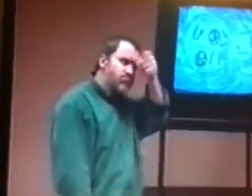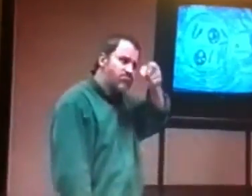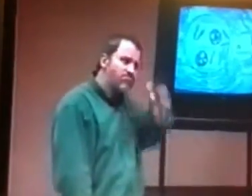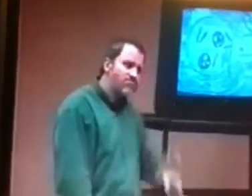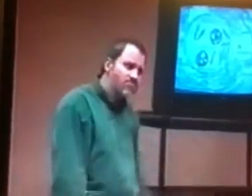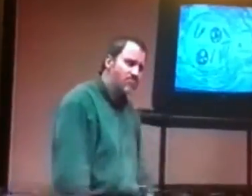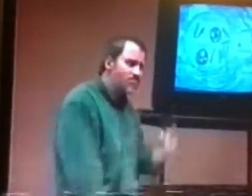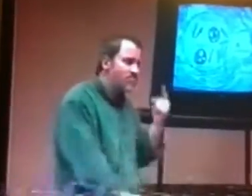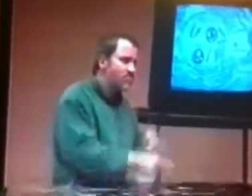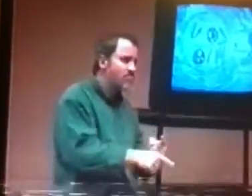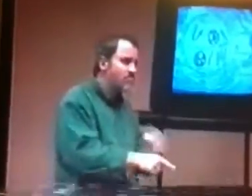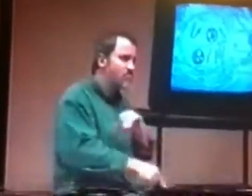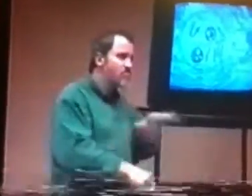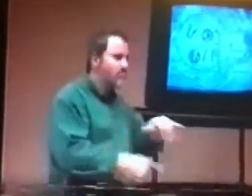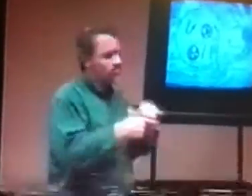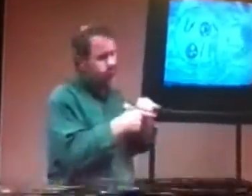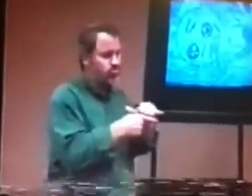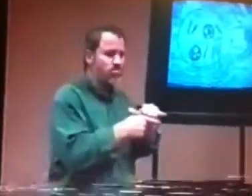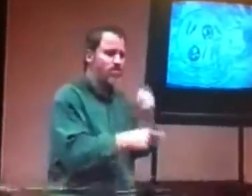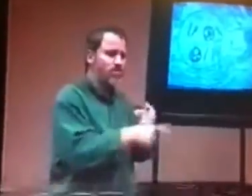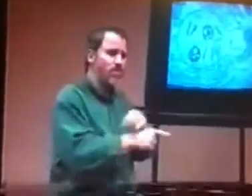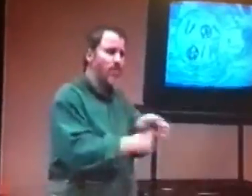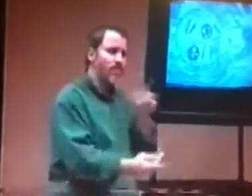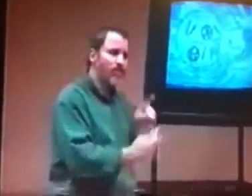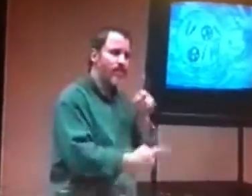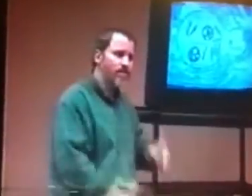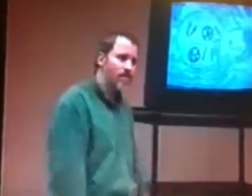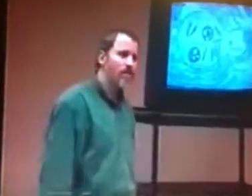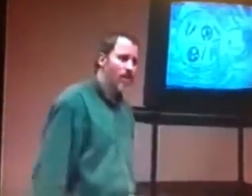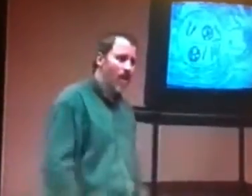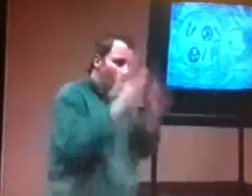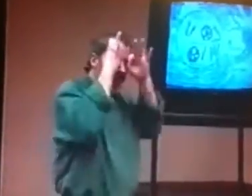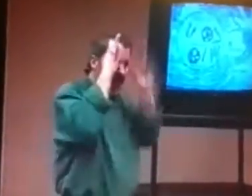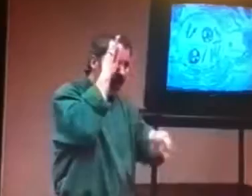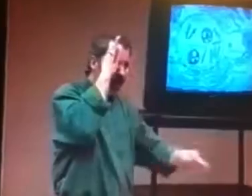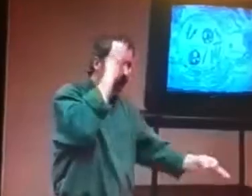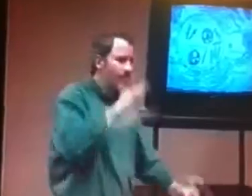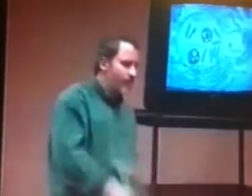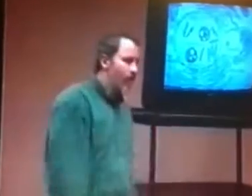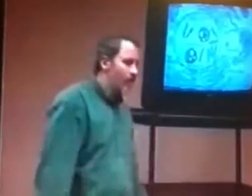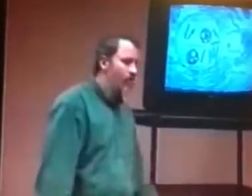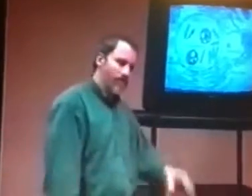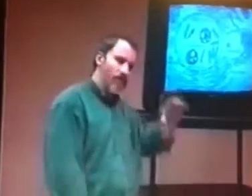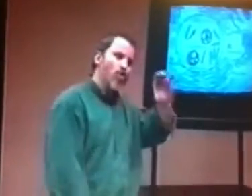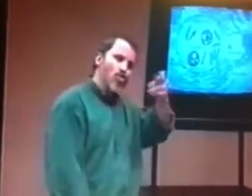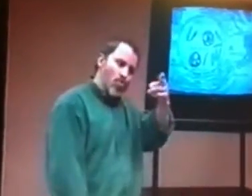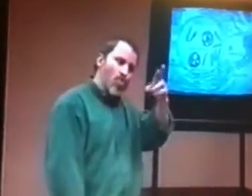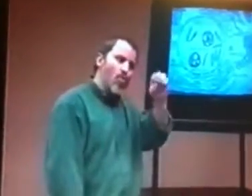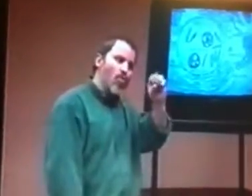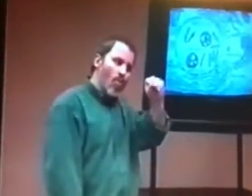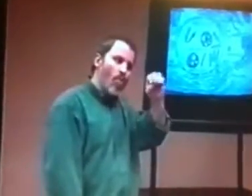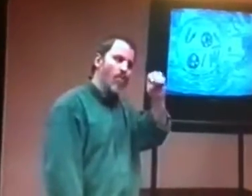Excellent. Real smart. That's right. It's a big biological word. Very impressed.